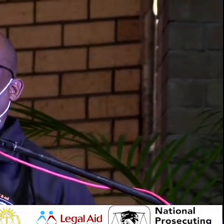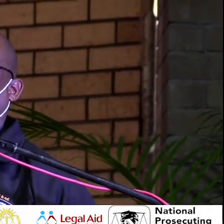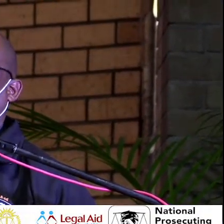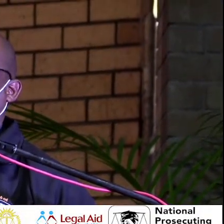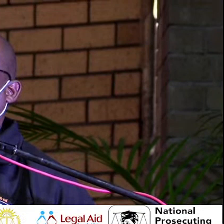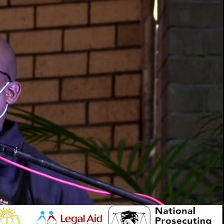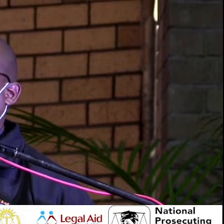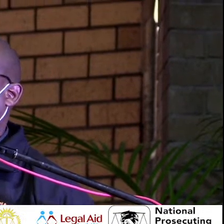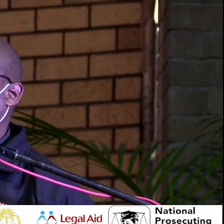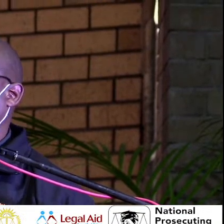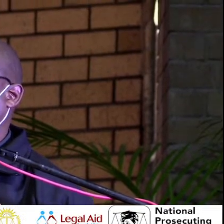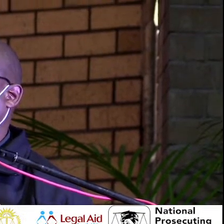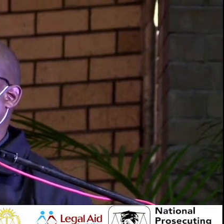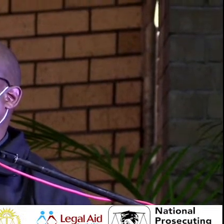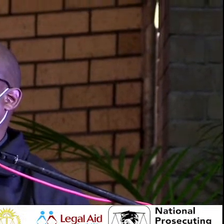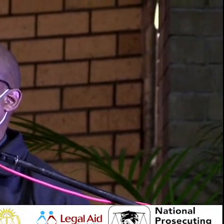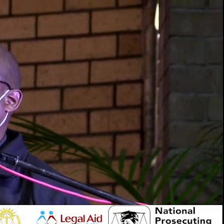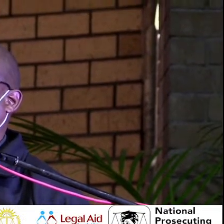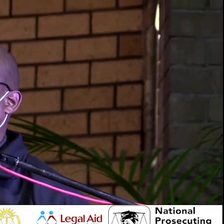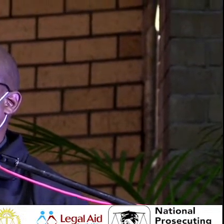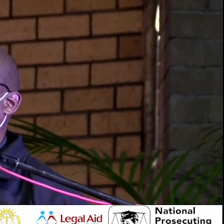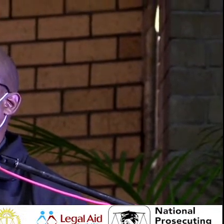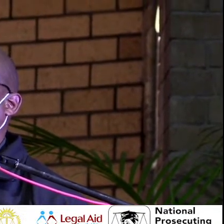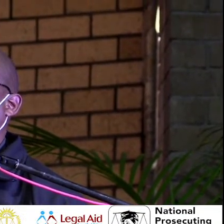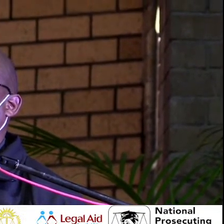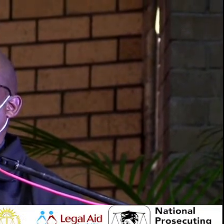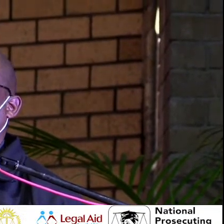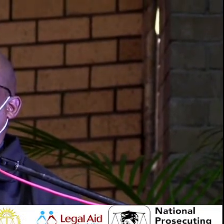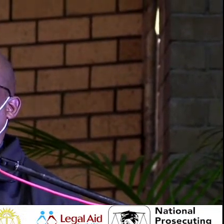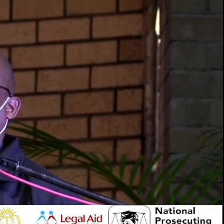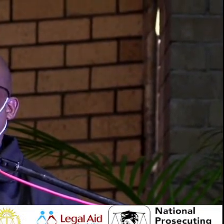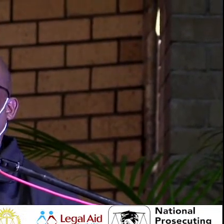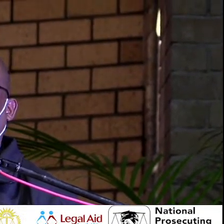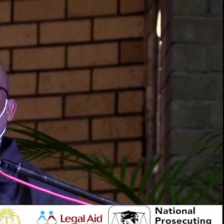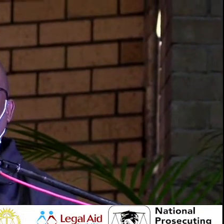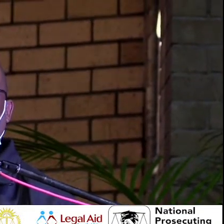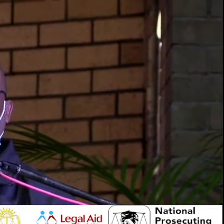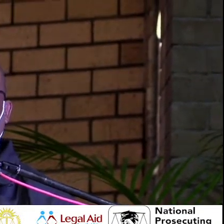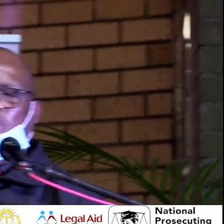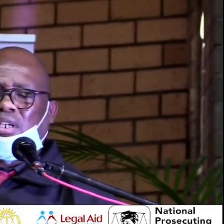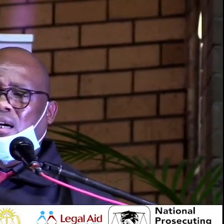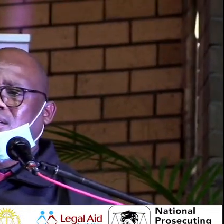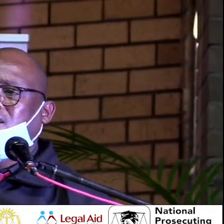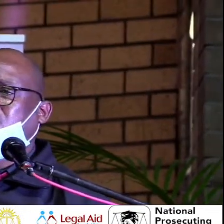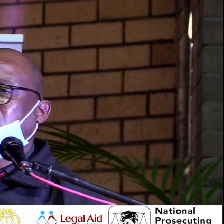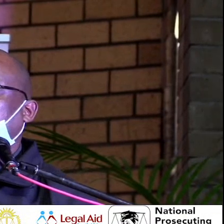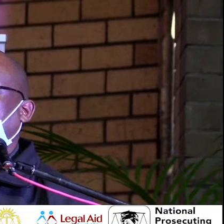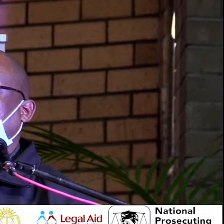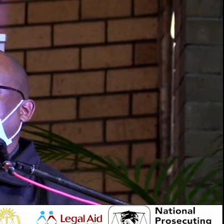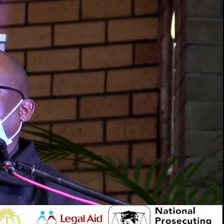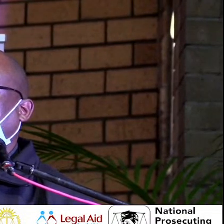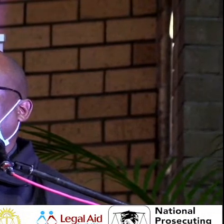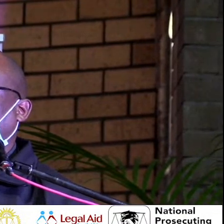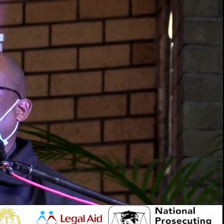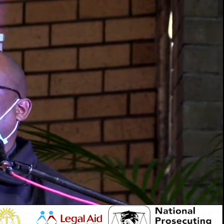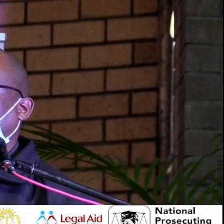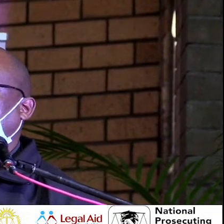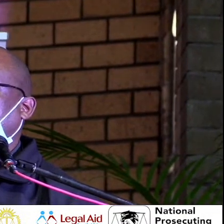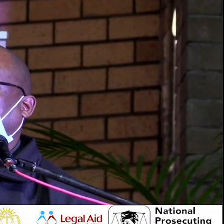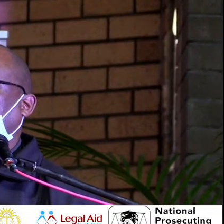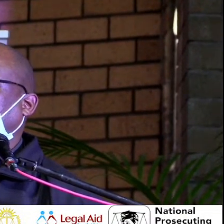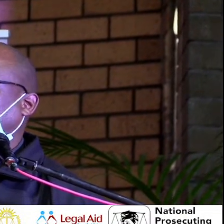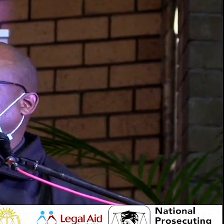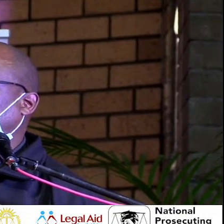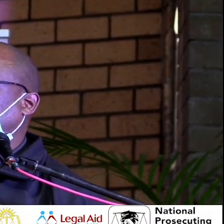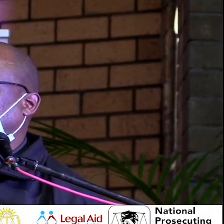umuntu adlwengulwe axhatshazwe senze ingathi asiboni sibona. Uthi xa